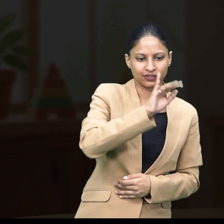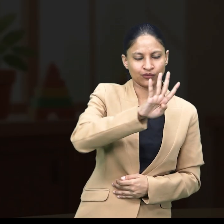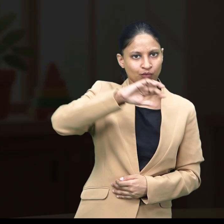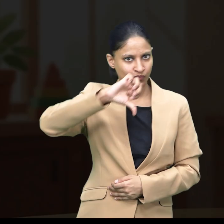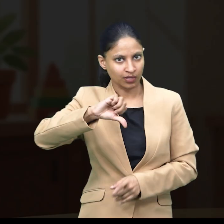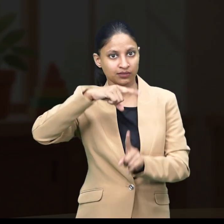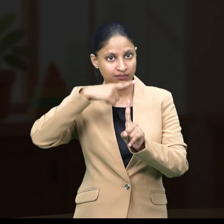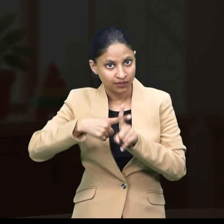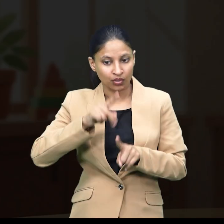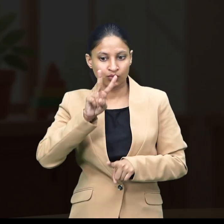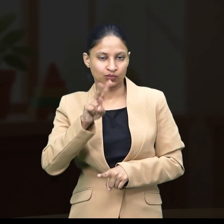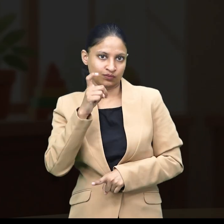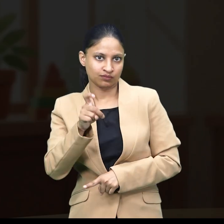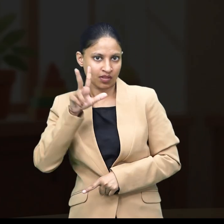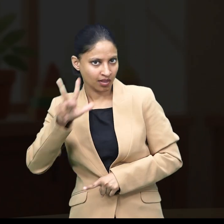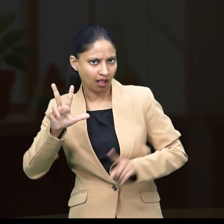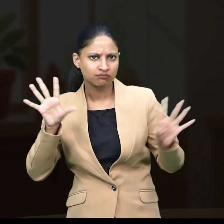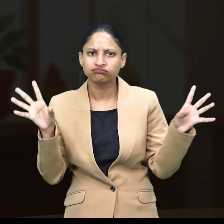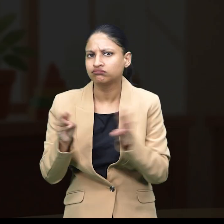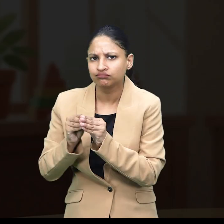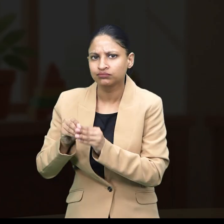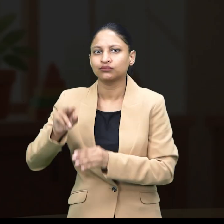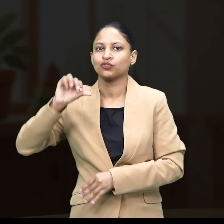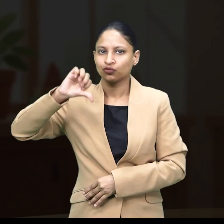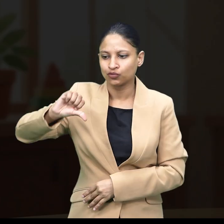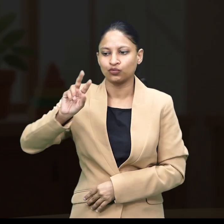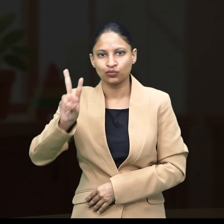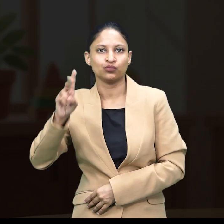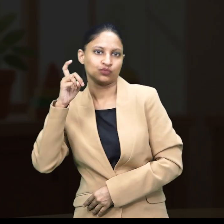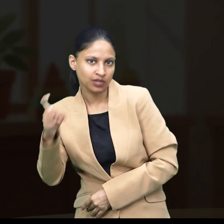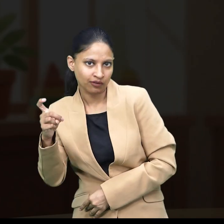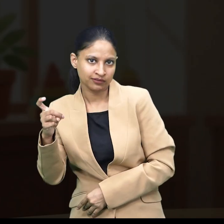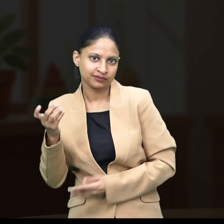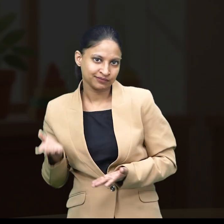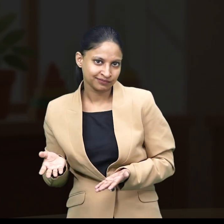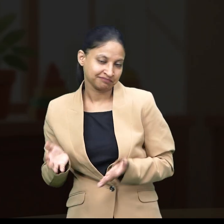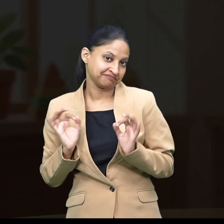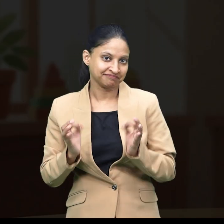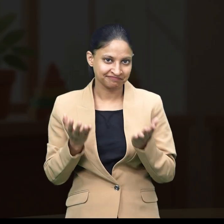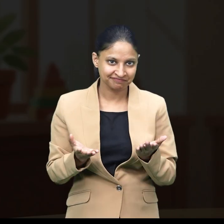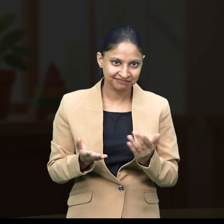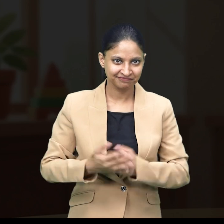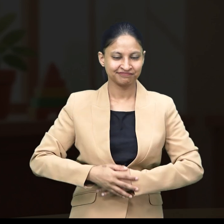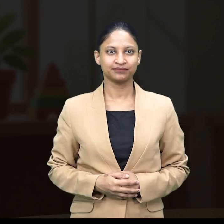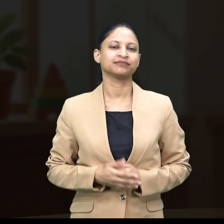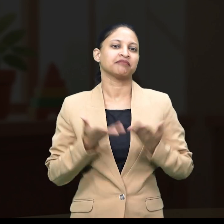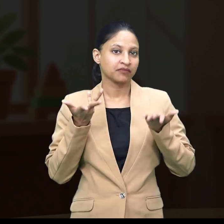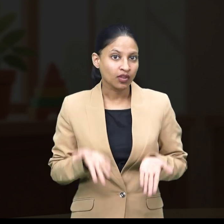649 plus 278 is equal to 927. Great